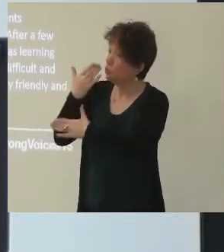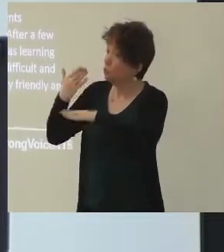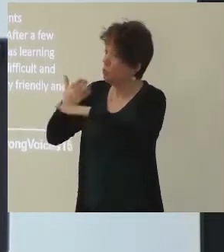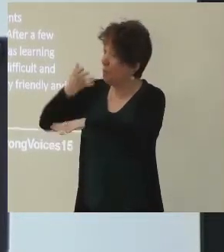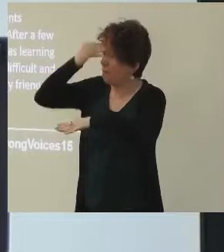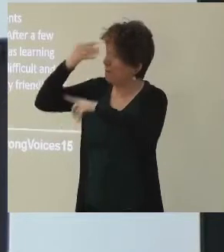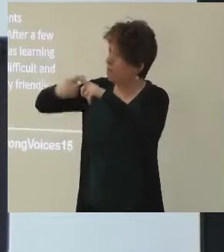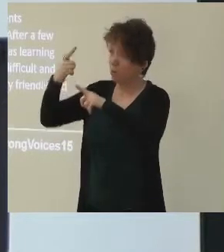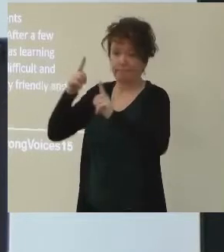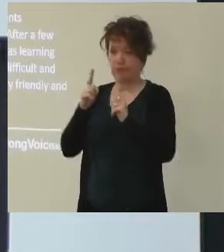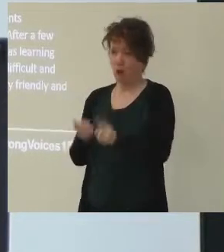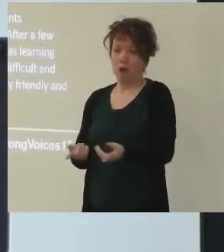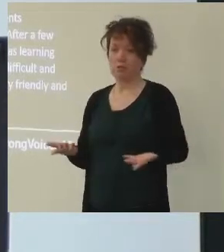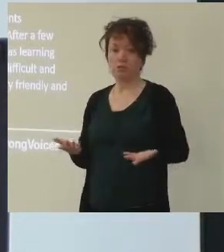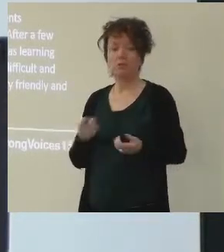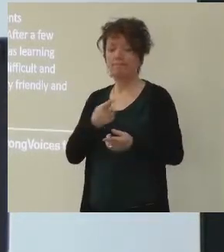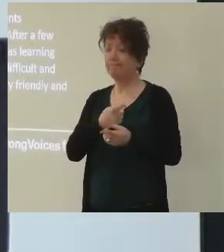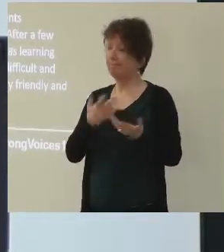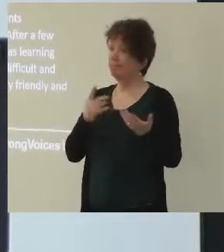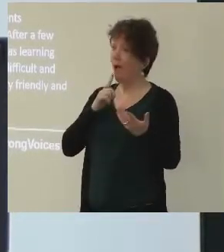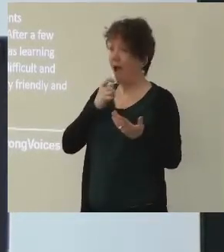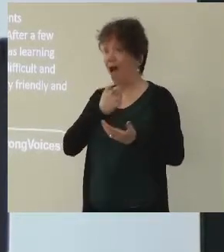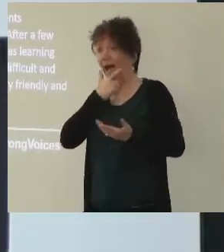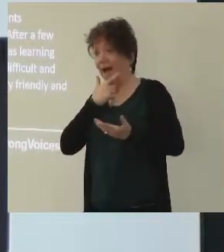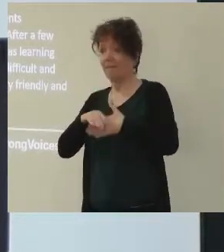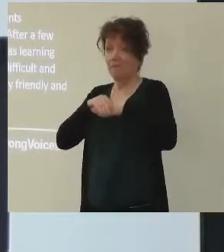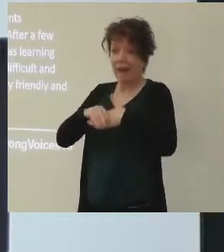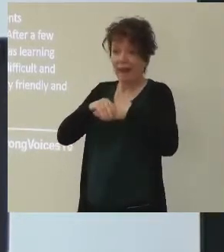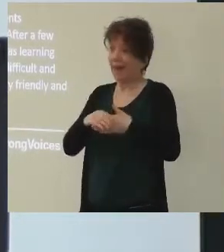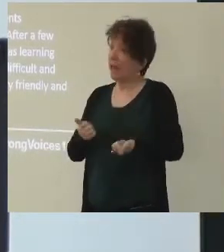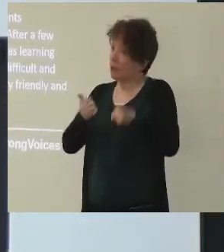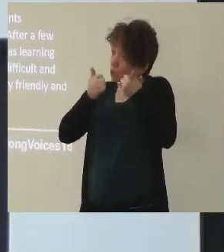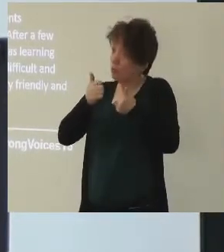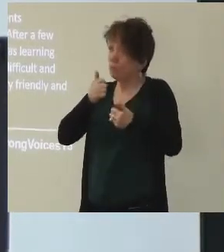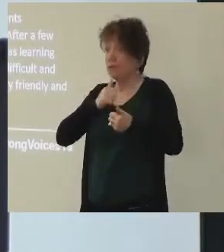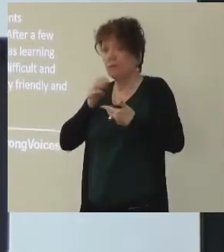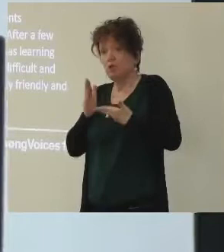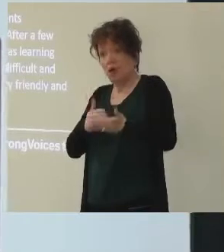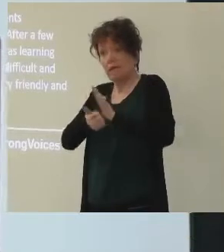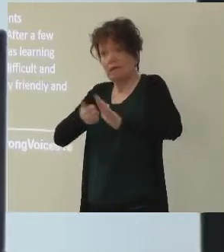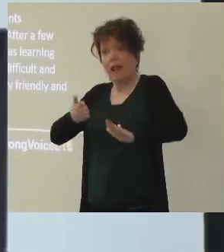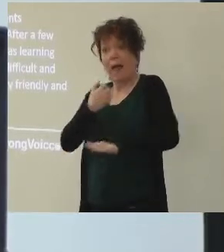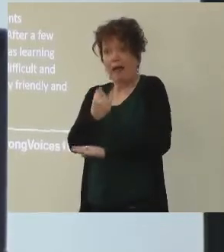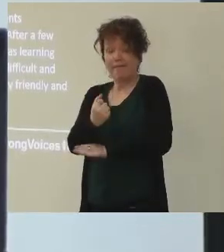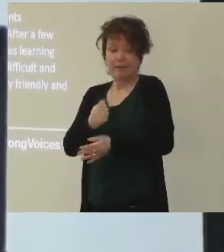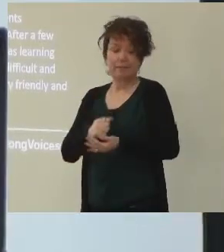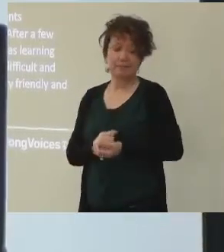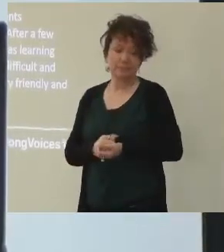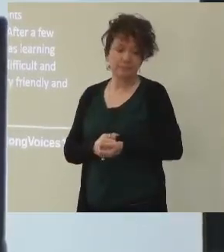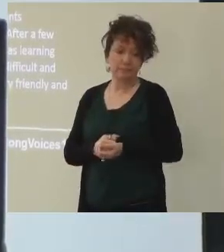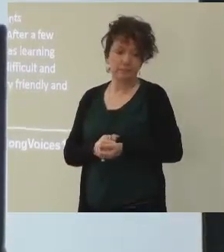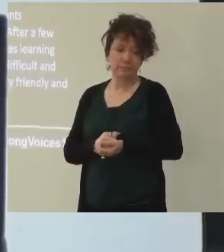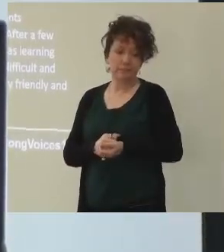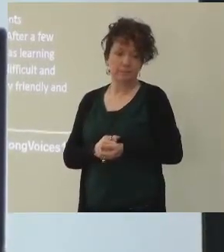quickly. She's always very friendly and has great customer service skills. So just to have a